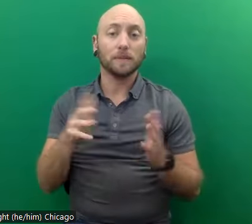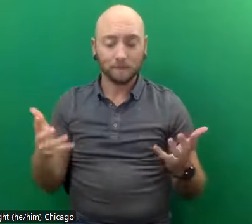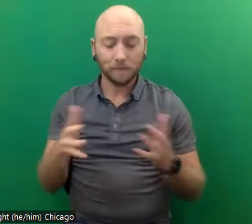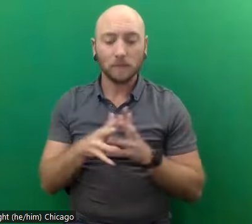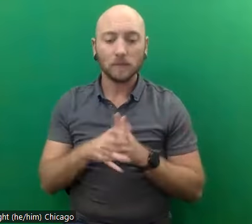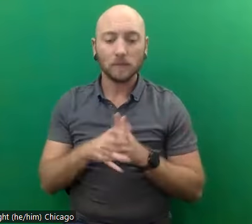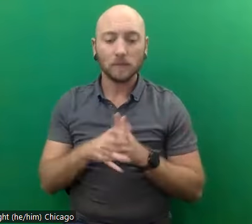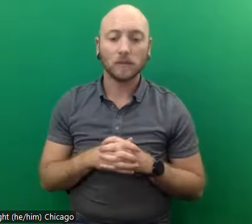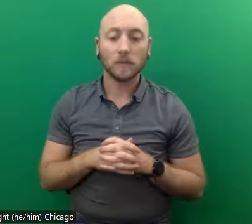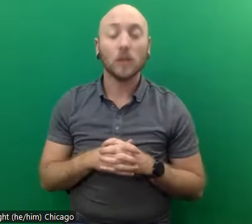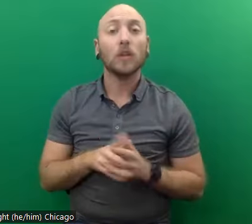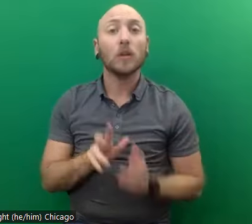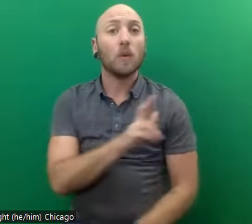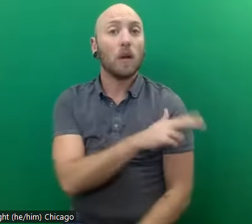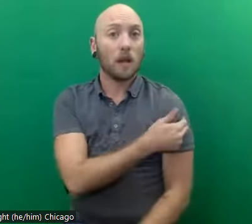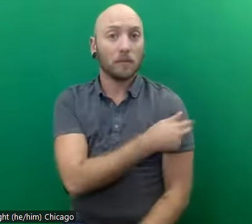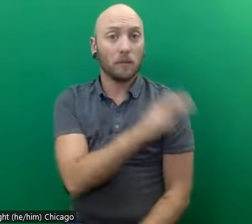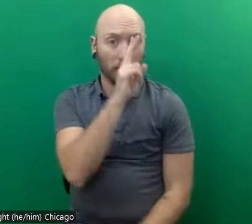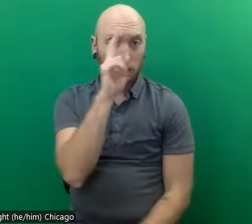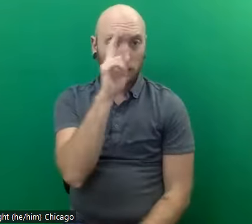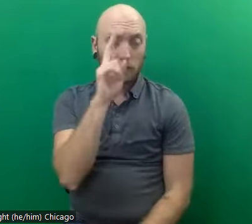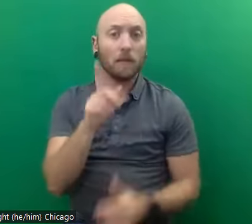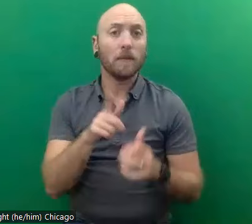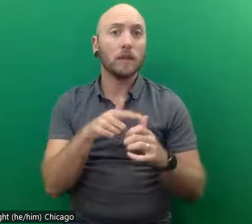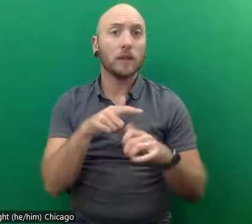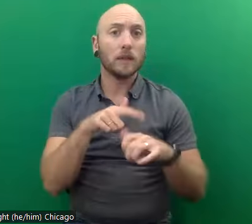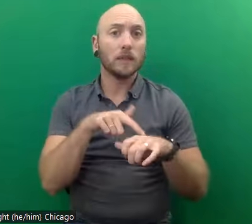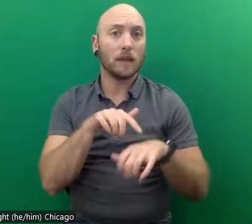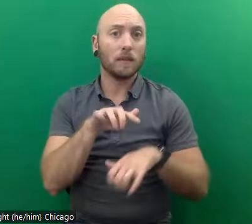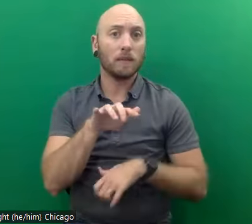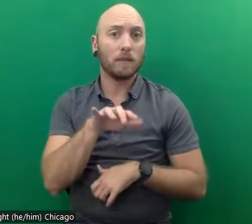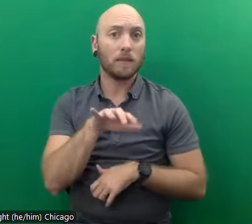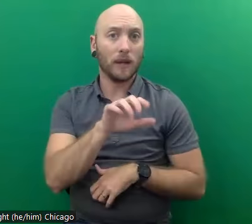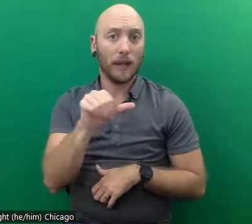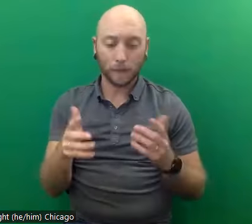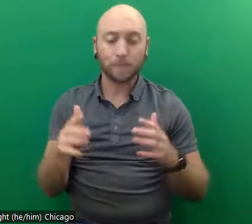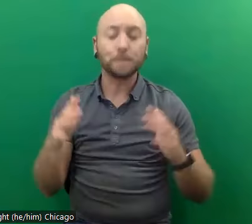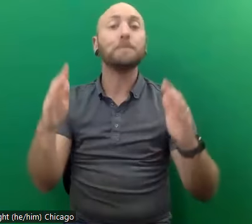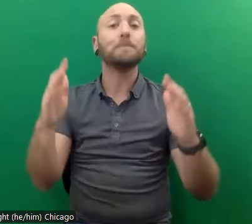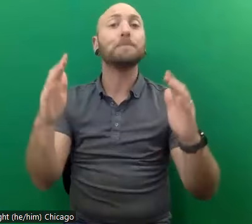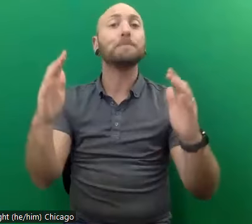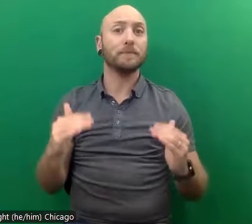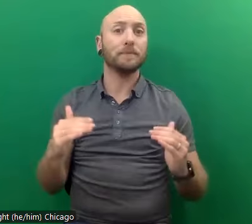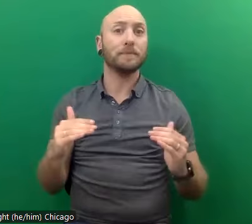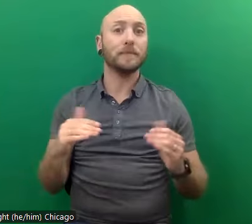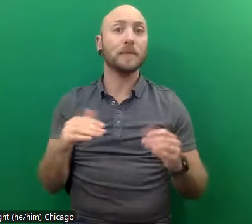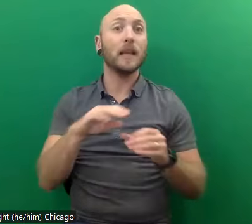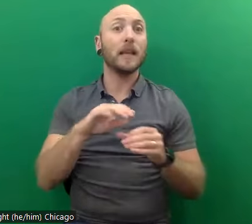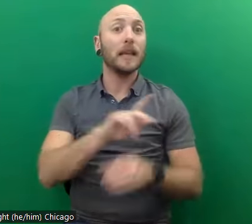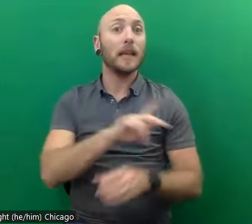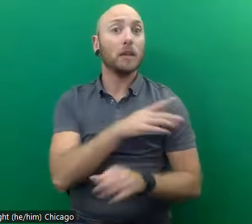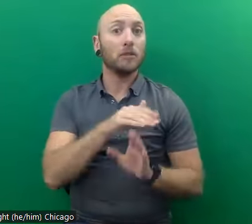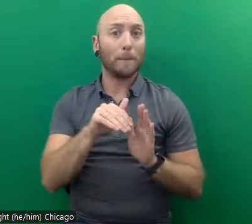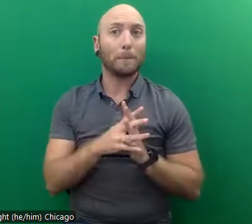Anonymous. They wouldn't let me into any inpatient program because I was not drunk or high at the